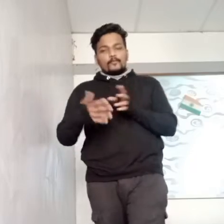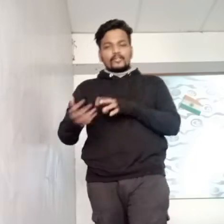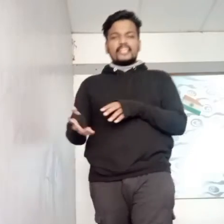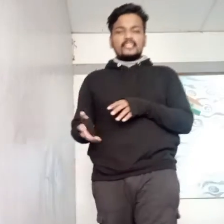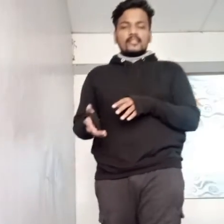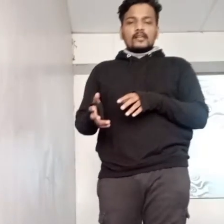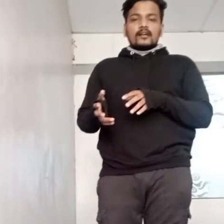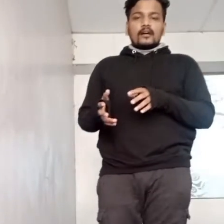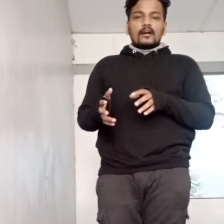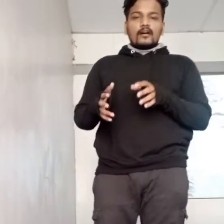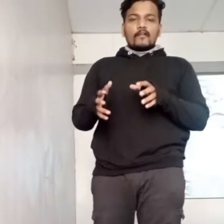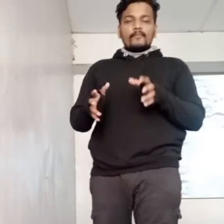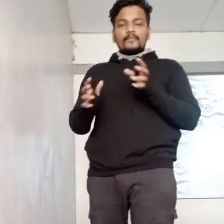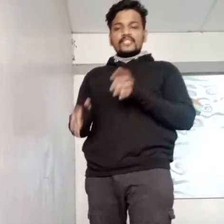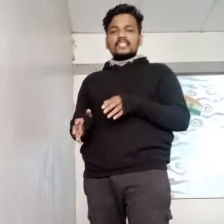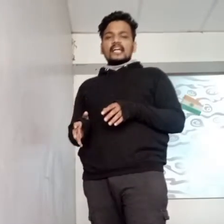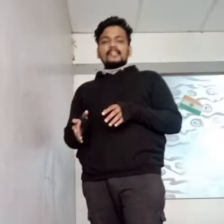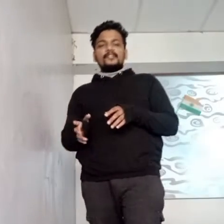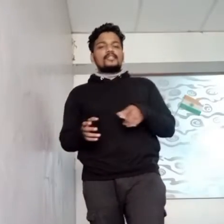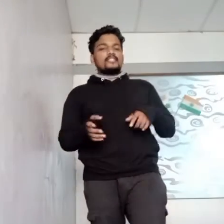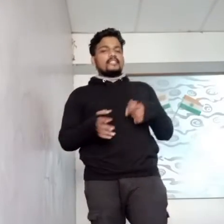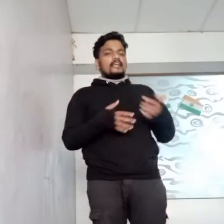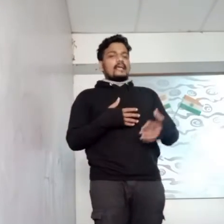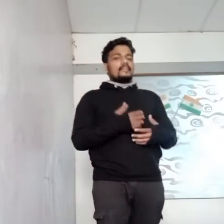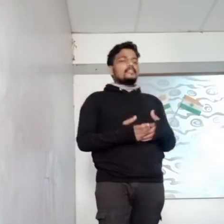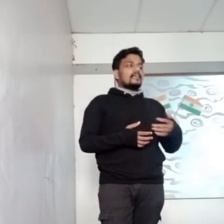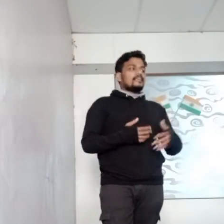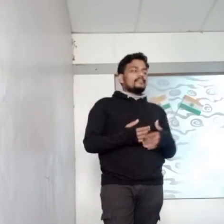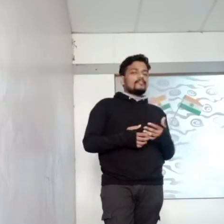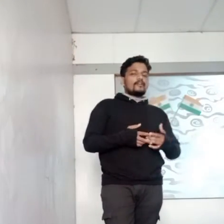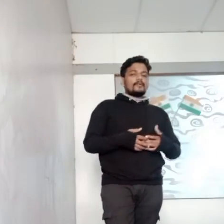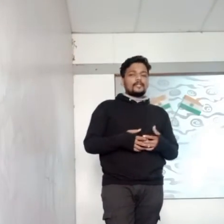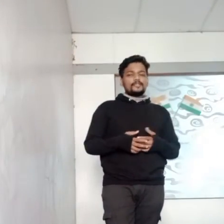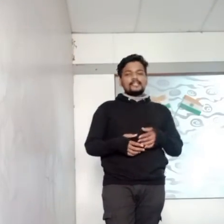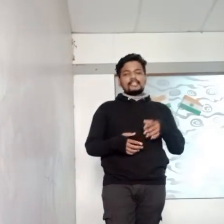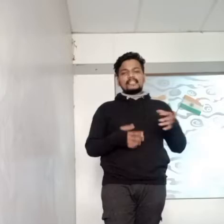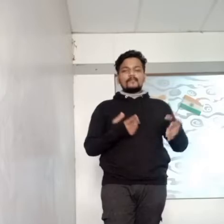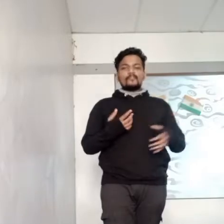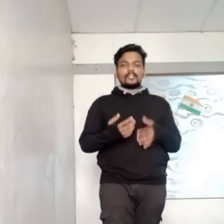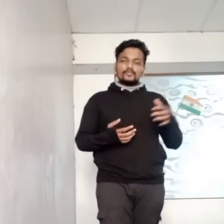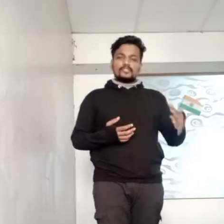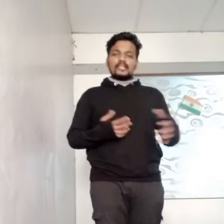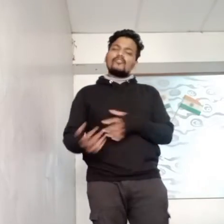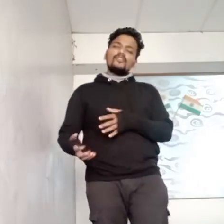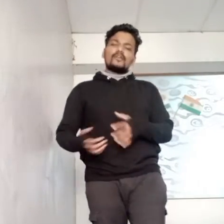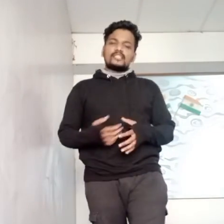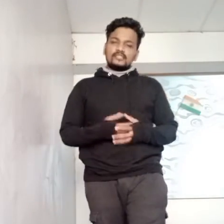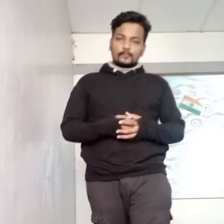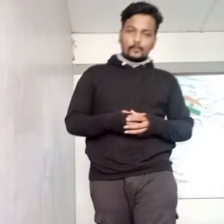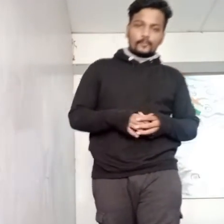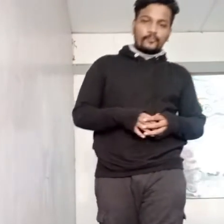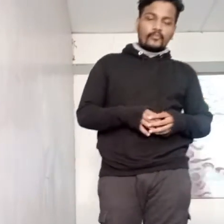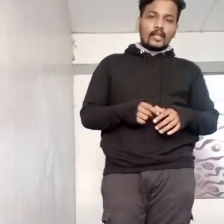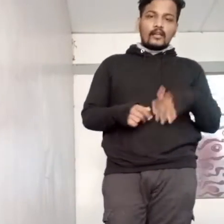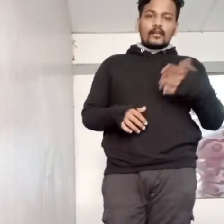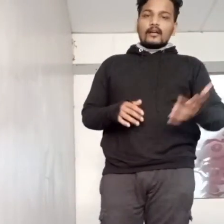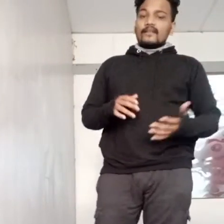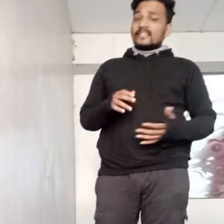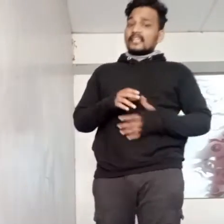get busy continuously, and the again requirement of thread, that time we are using that our new cached thread pool. After that,